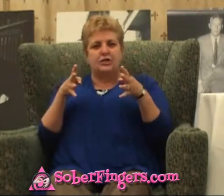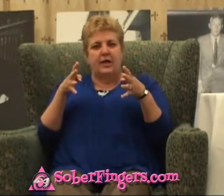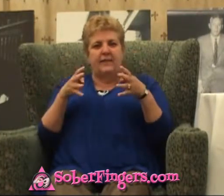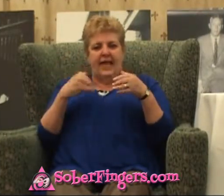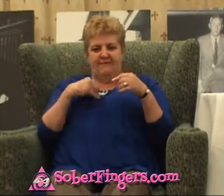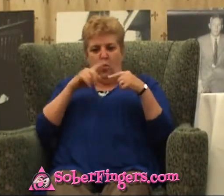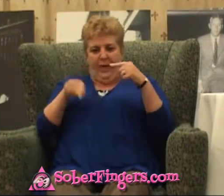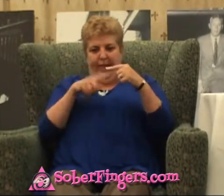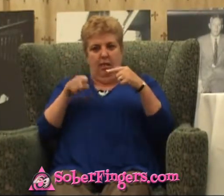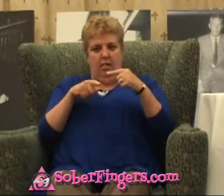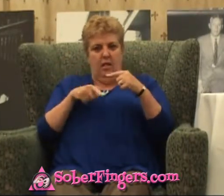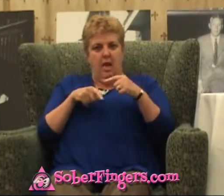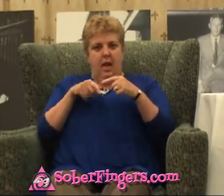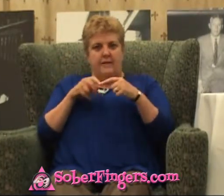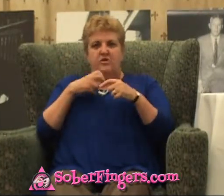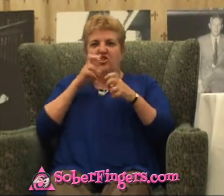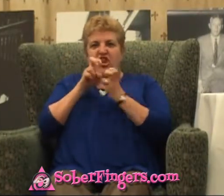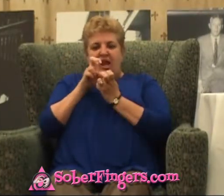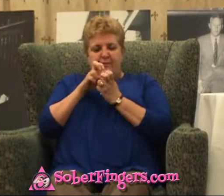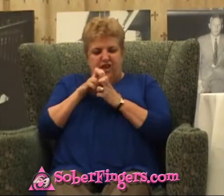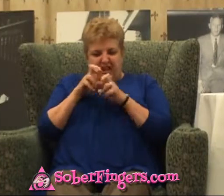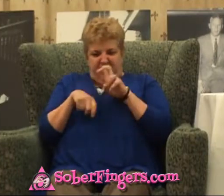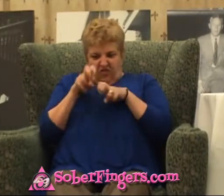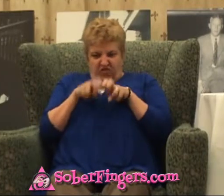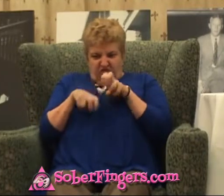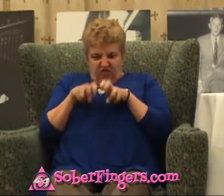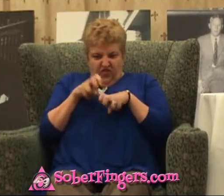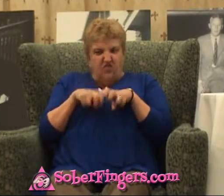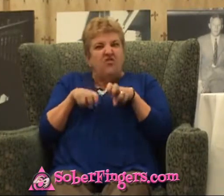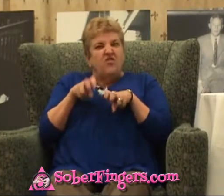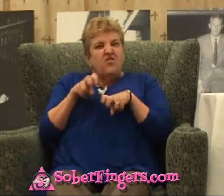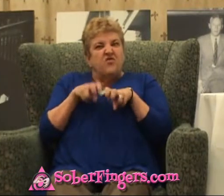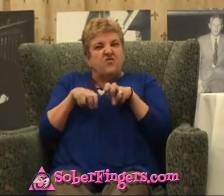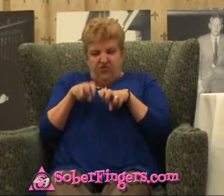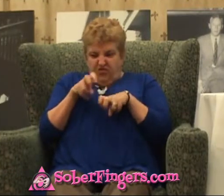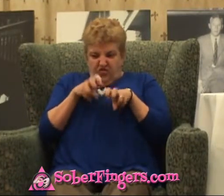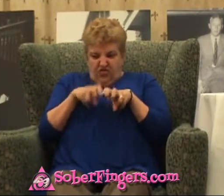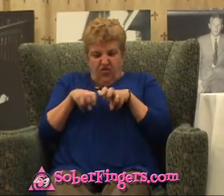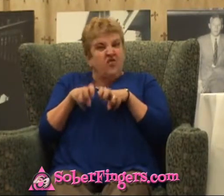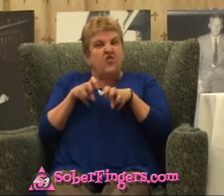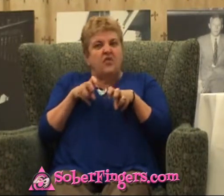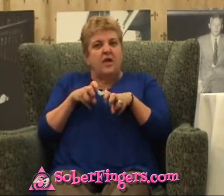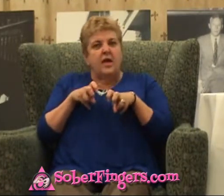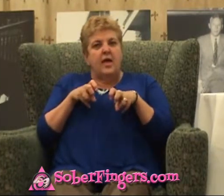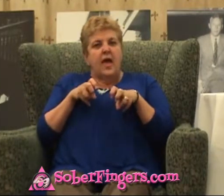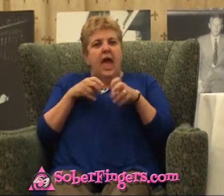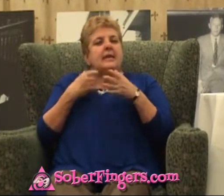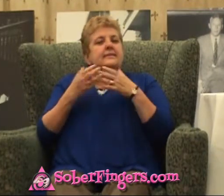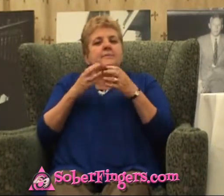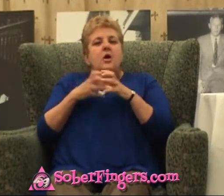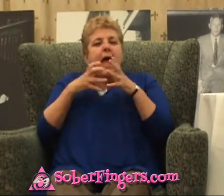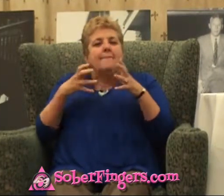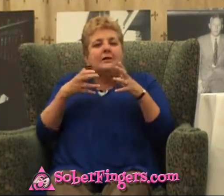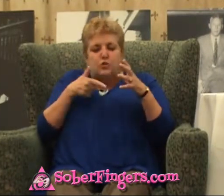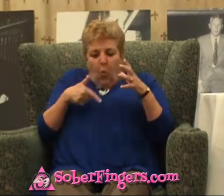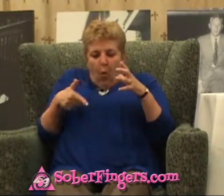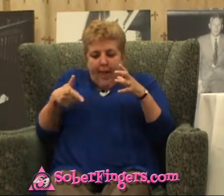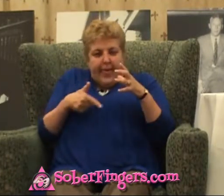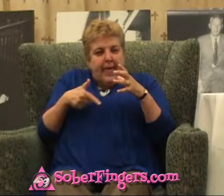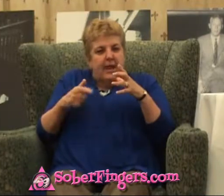they run, and they run, and they run, and they run, and they run, and they run, and they run, and no matter how much you would oil that wheel, it squeaks. And I remember watching that